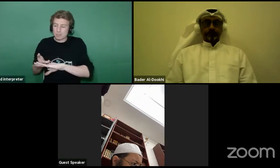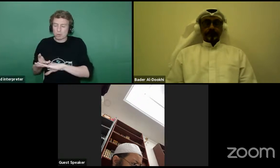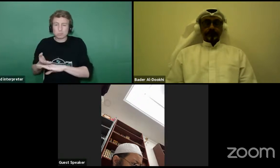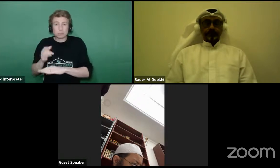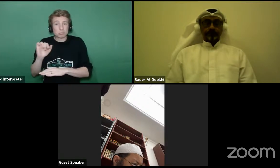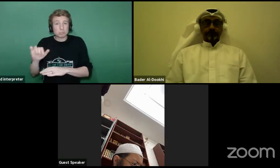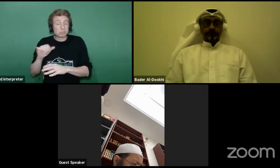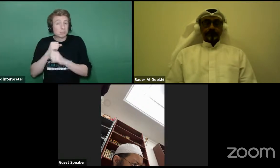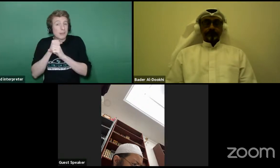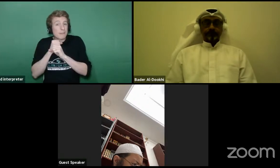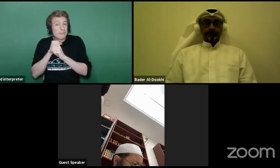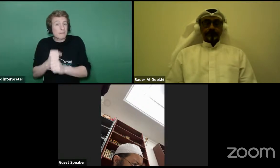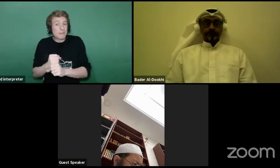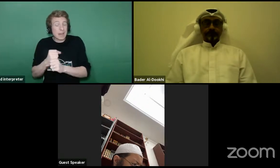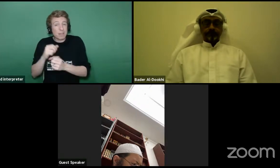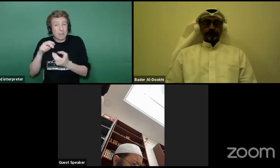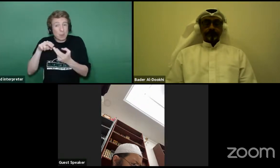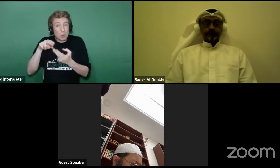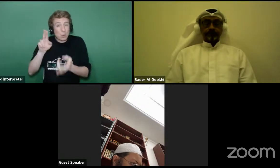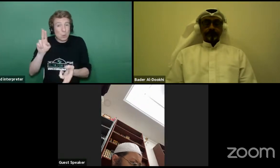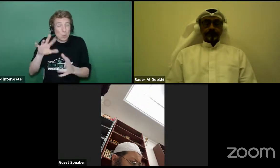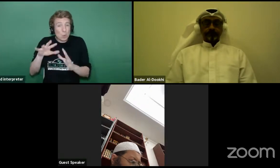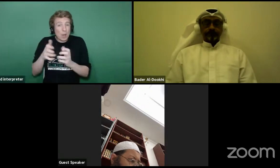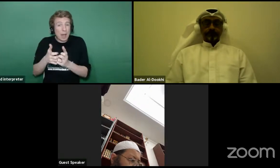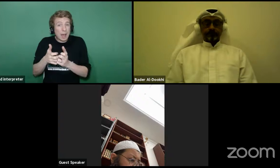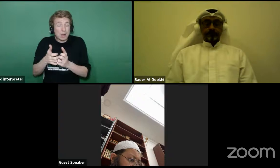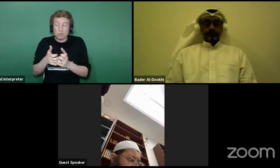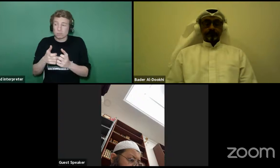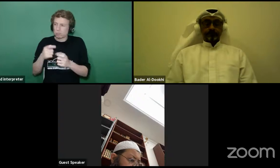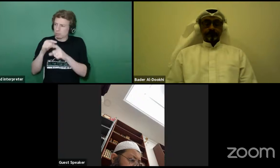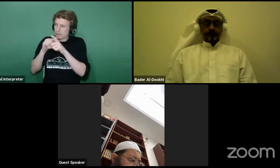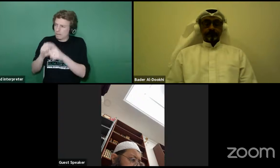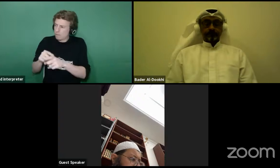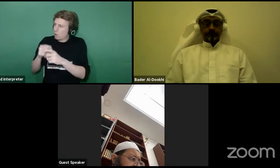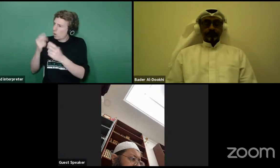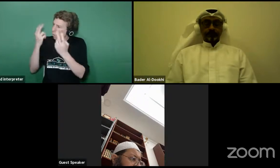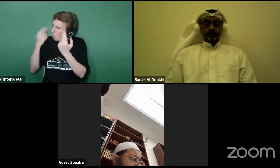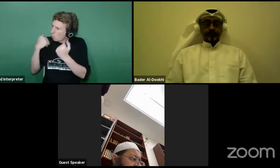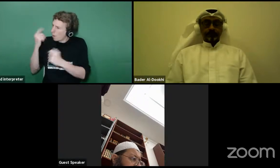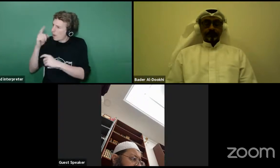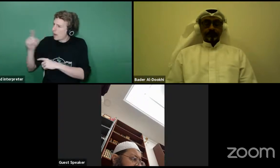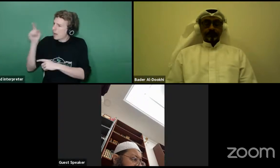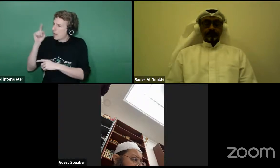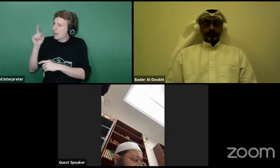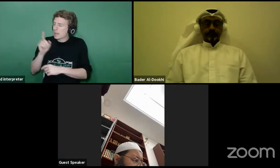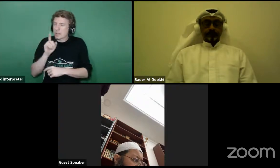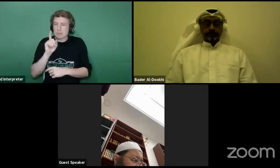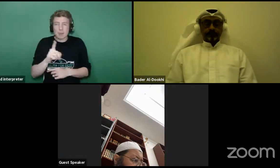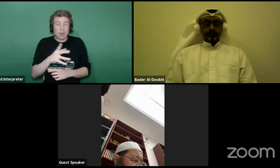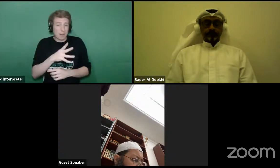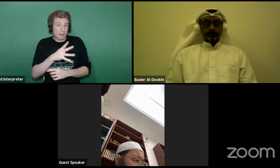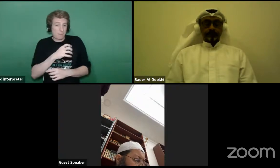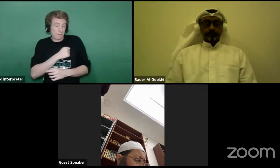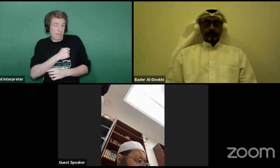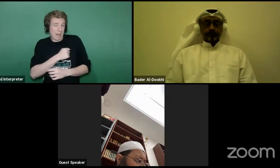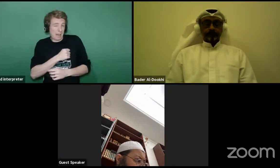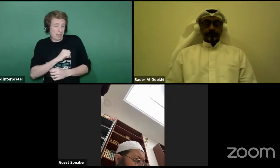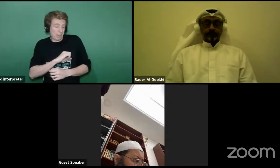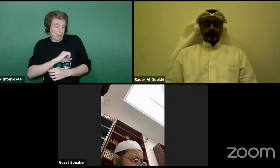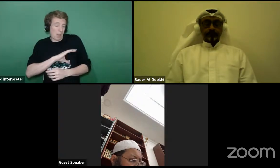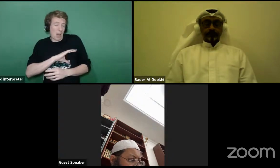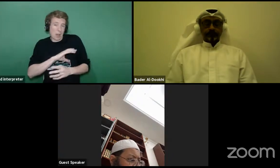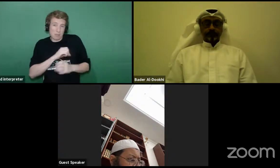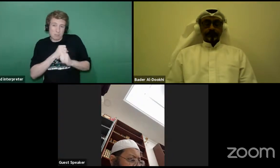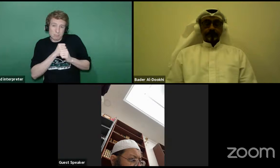with acts of obedience to Allah, and it decreases with acts of disobedience to Allah. And this is something that